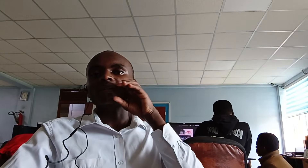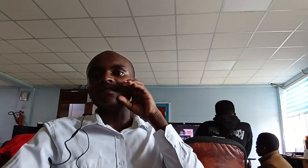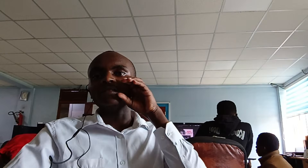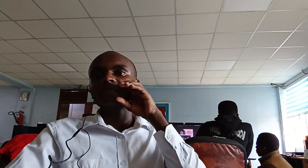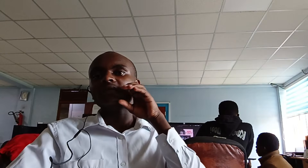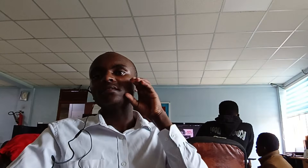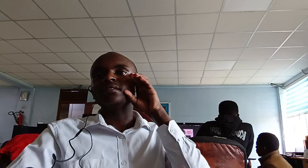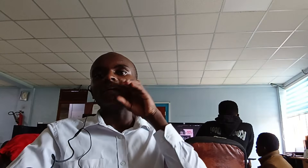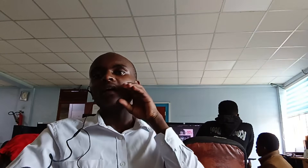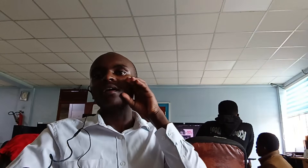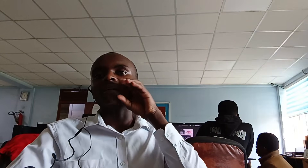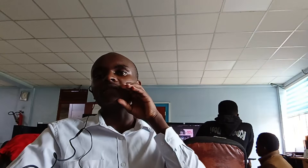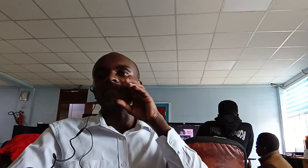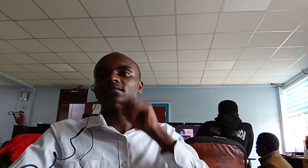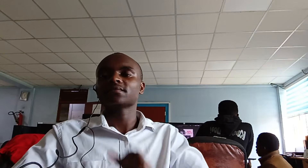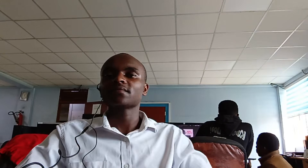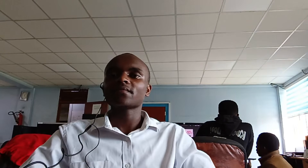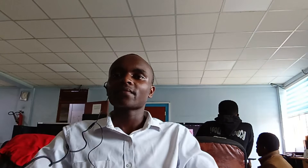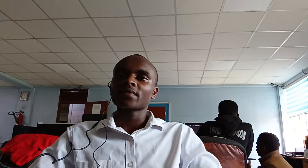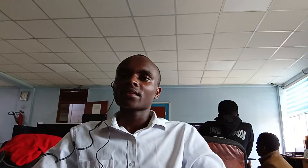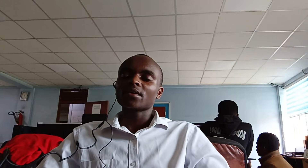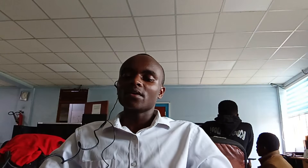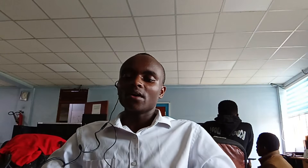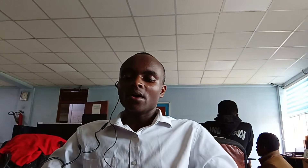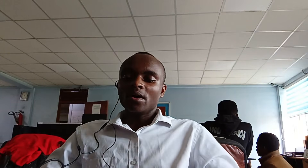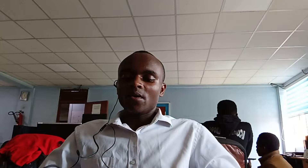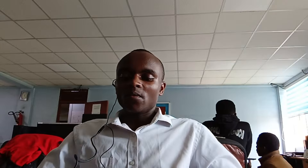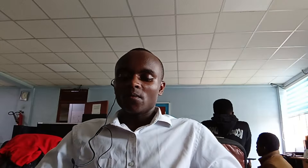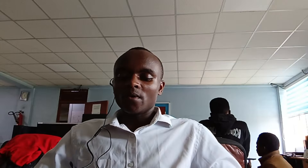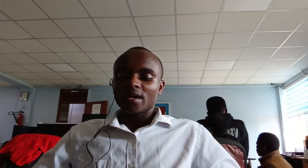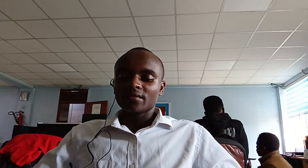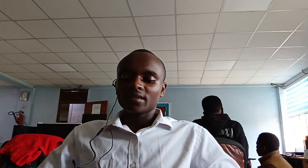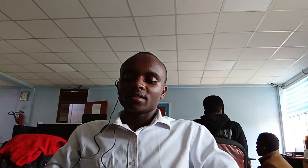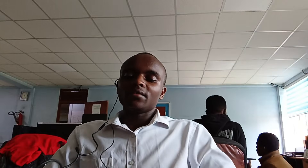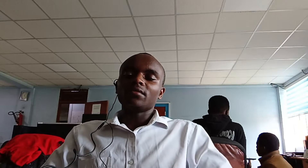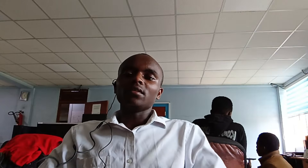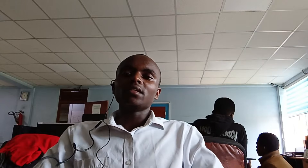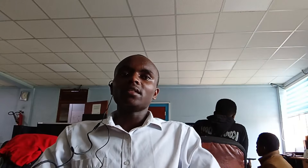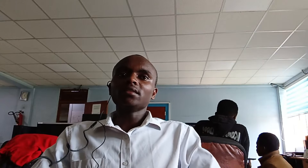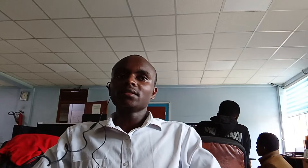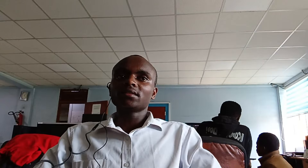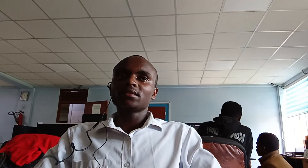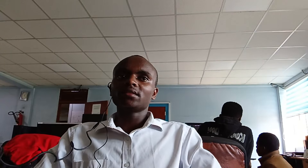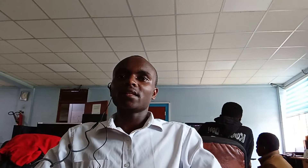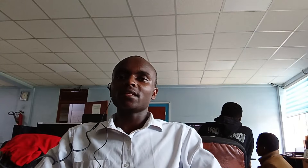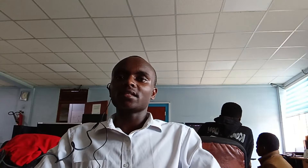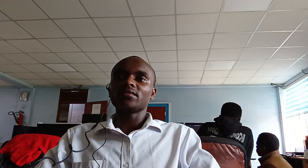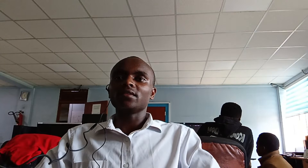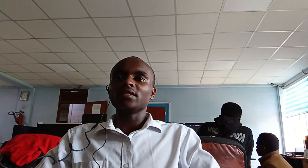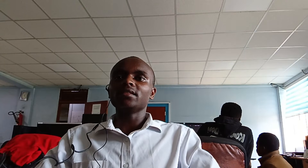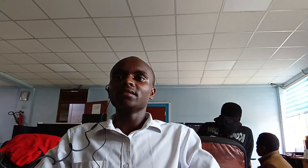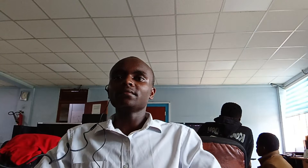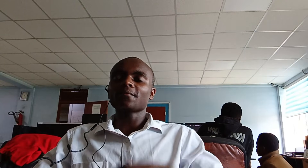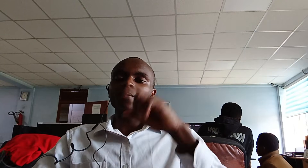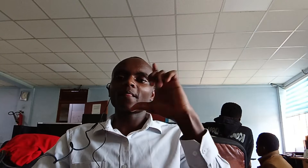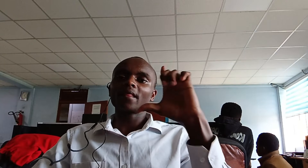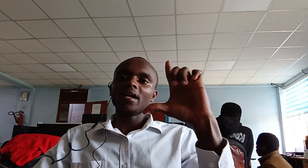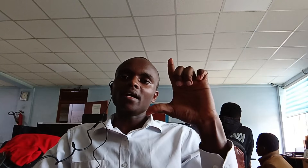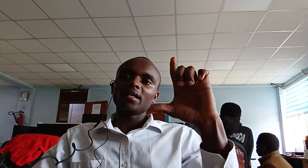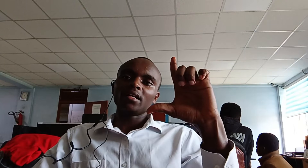cousin, cousin. We have the sign for lady, sign for lady, L